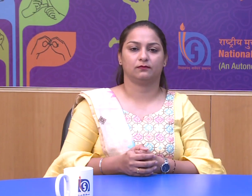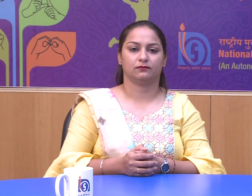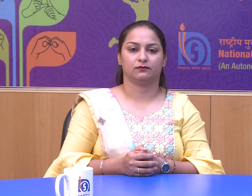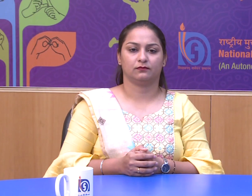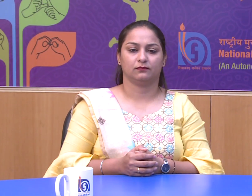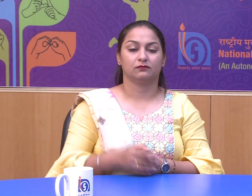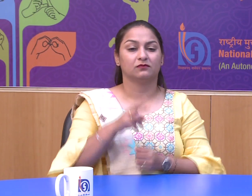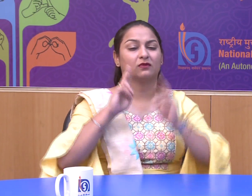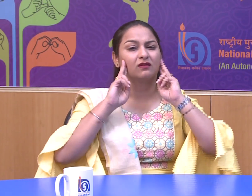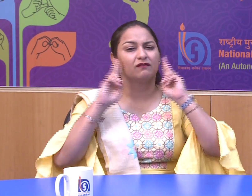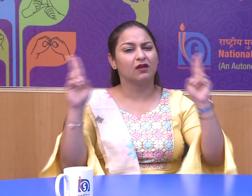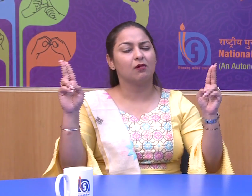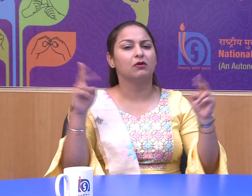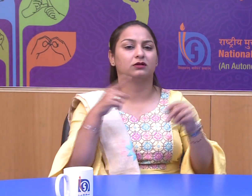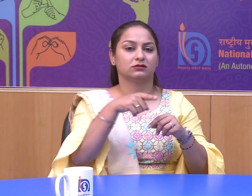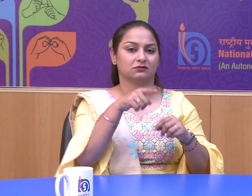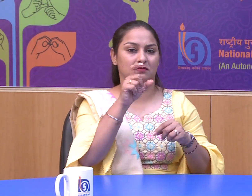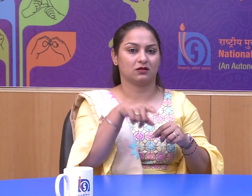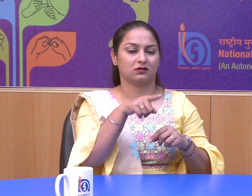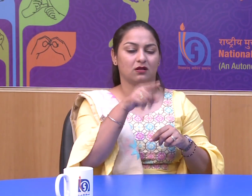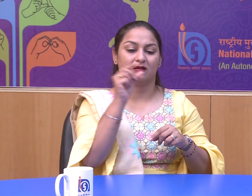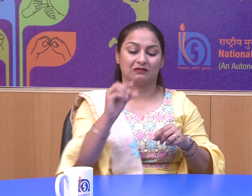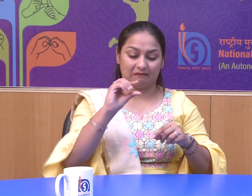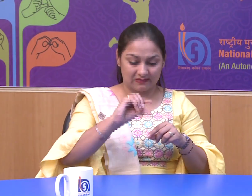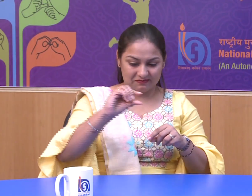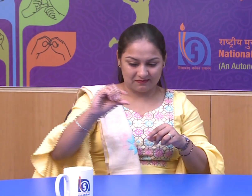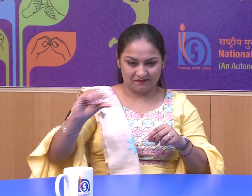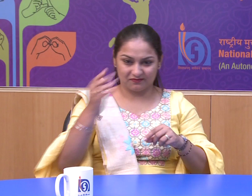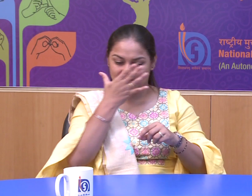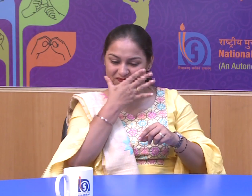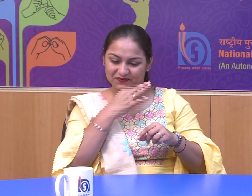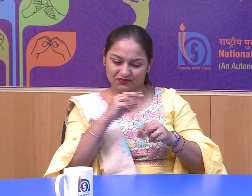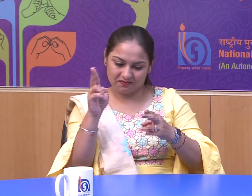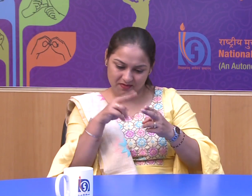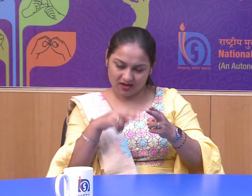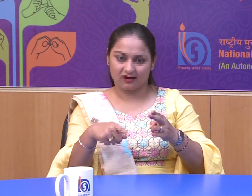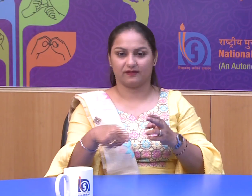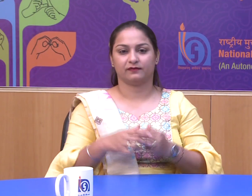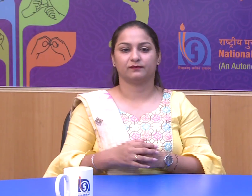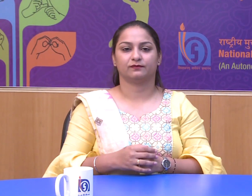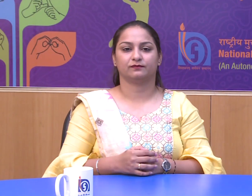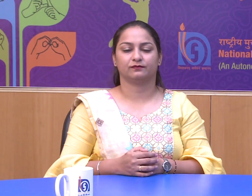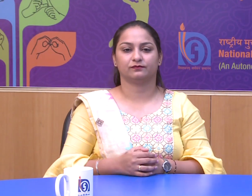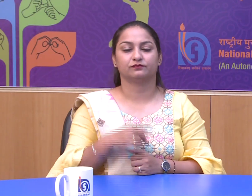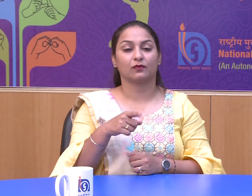was famous for his miniature paintings. However, Aurangzeb,